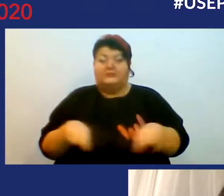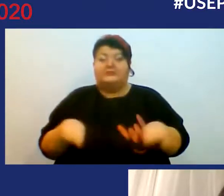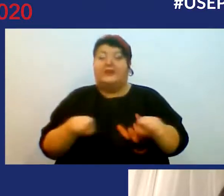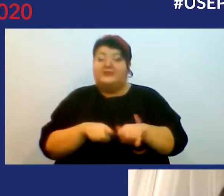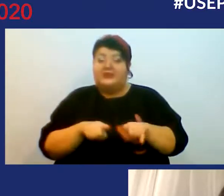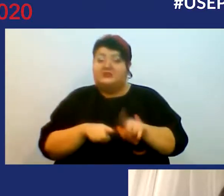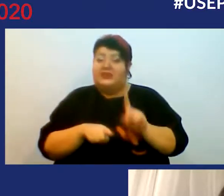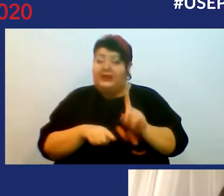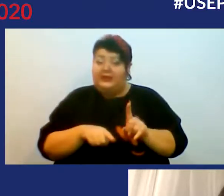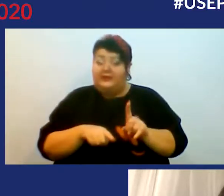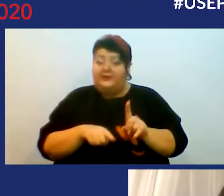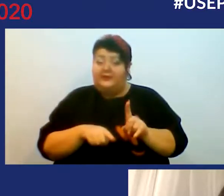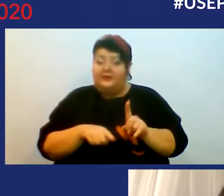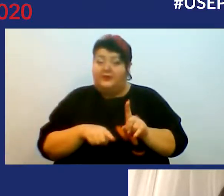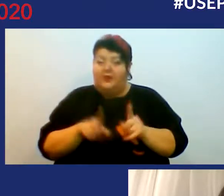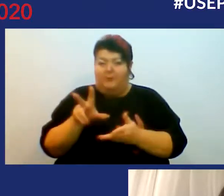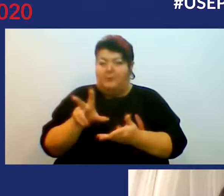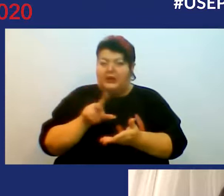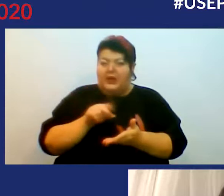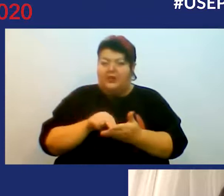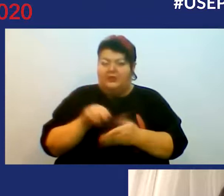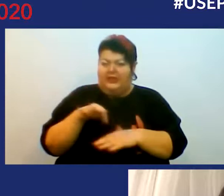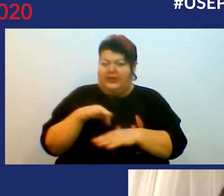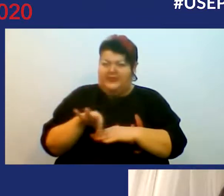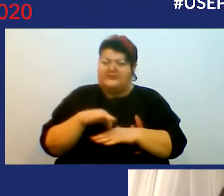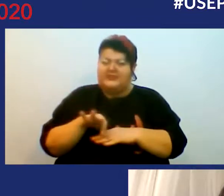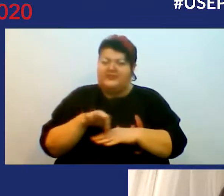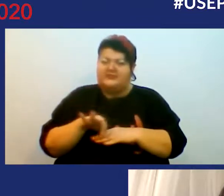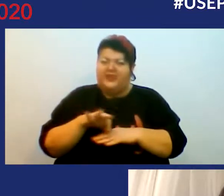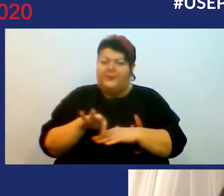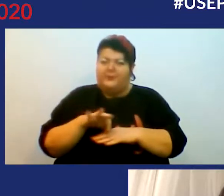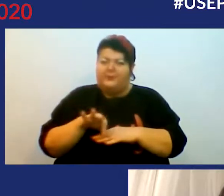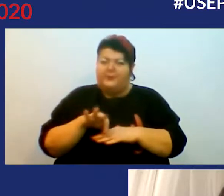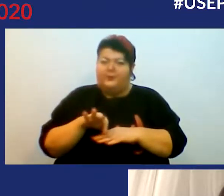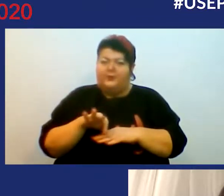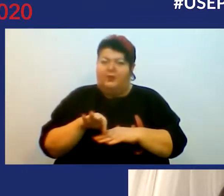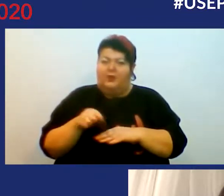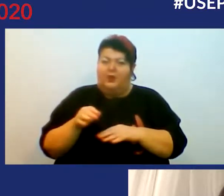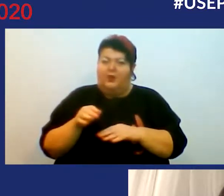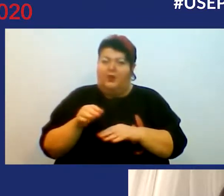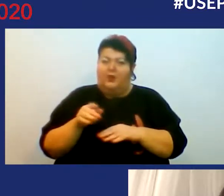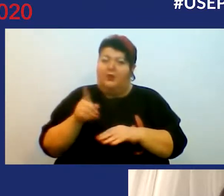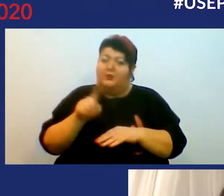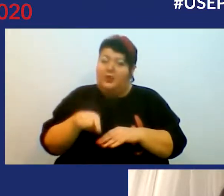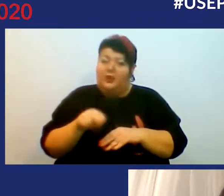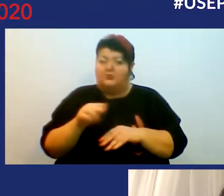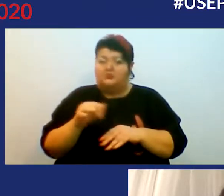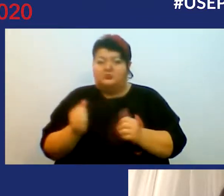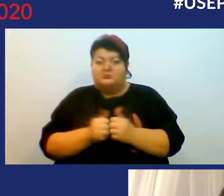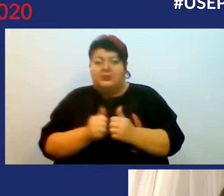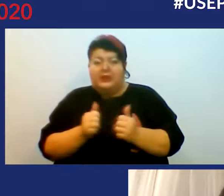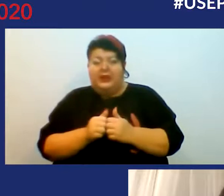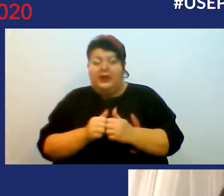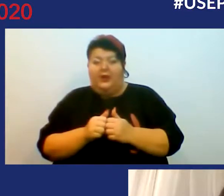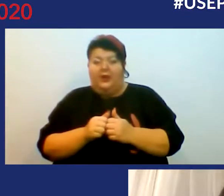around that, and I think it's something that as civic organizations, as volunteers who care about safe voting